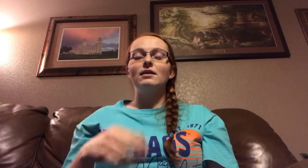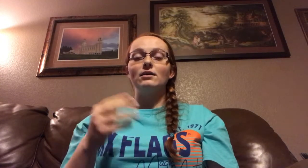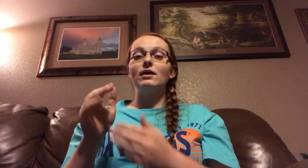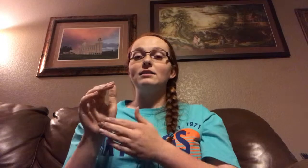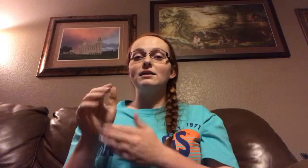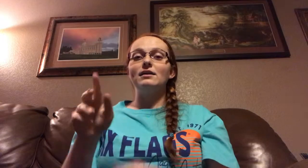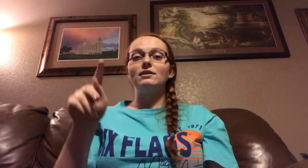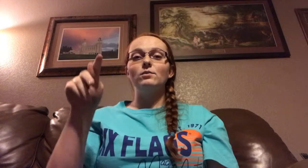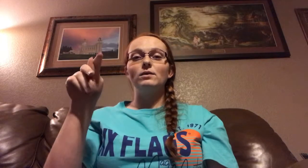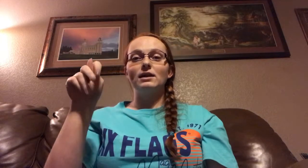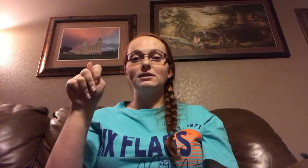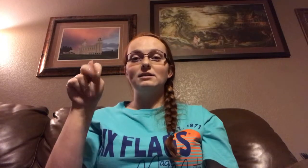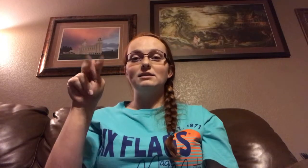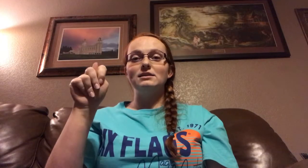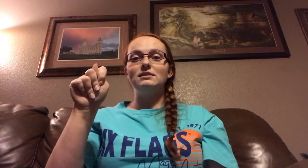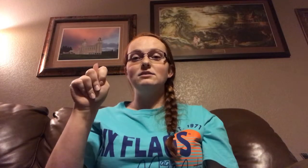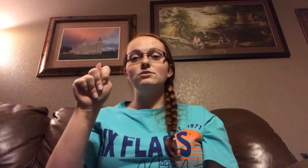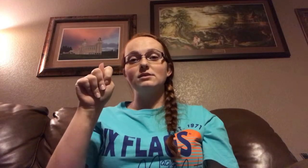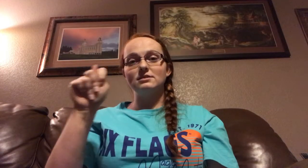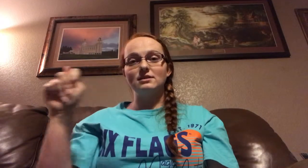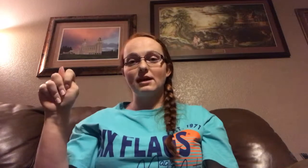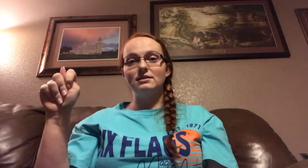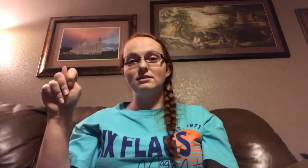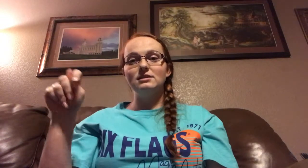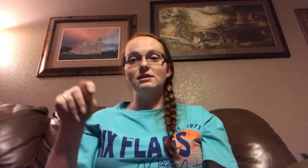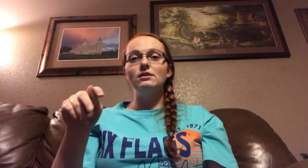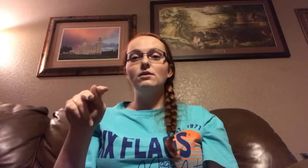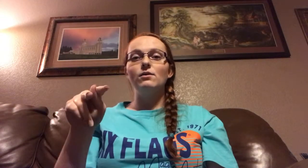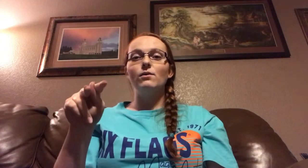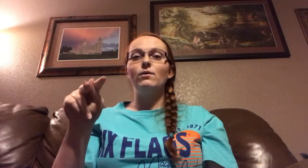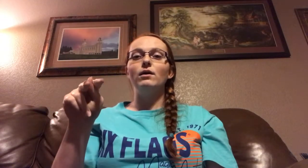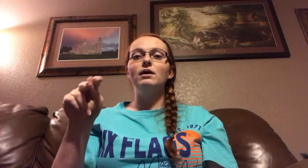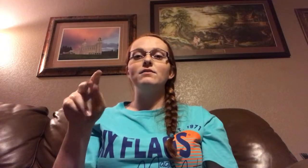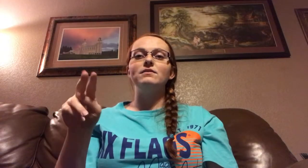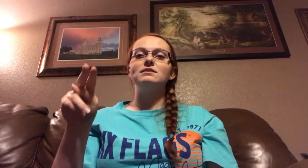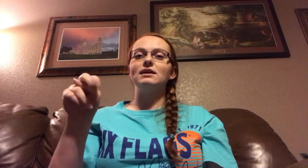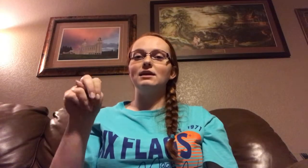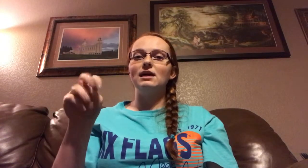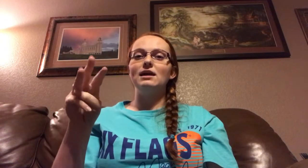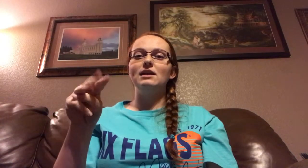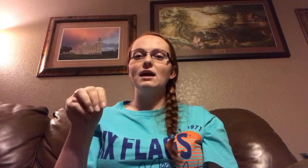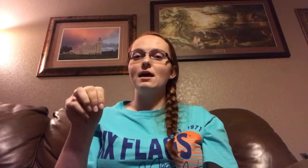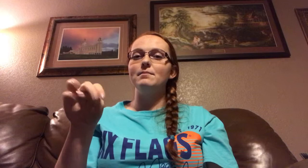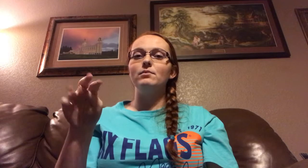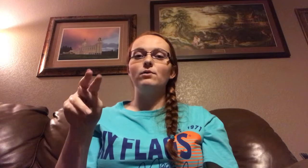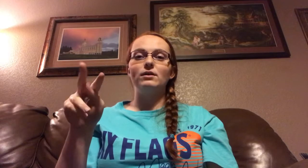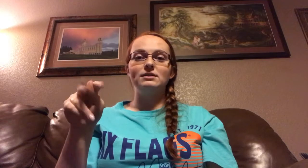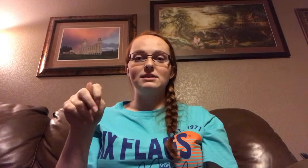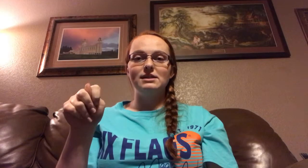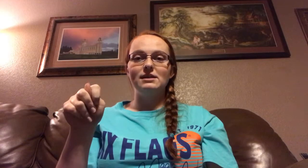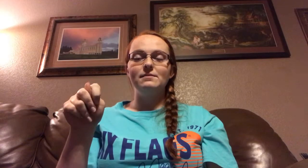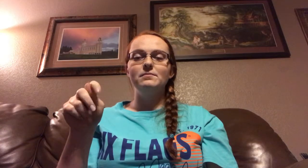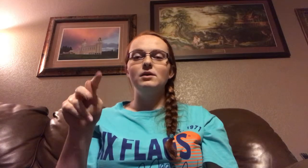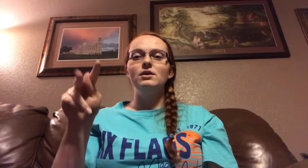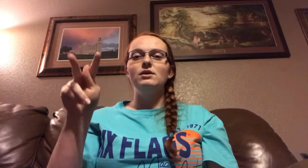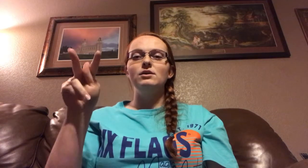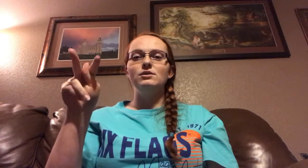Now at the end there, when I did the T's, you can slide the T, or if it's like an N, M, or a T, you